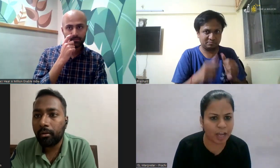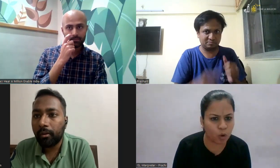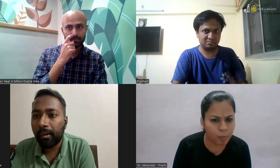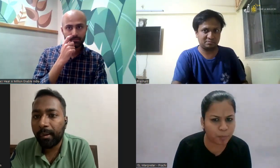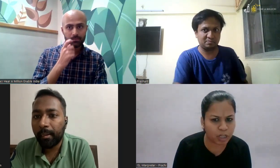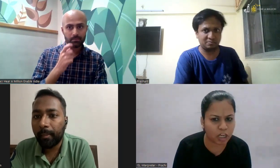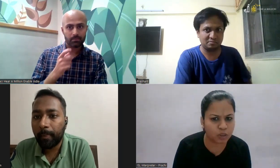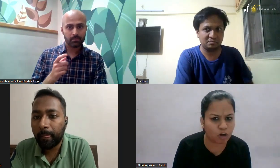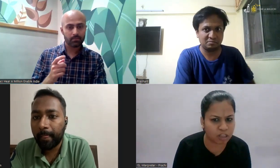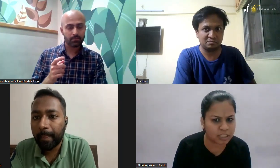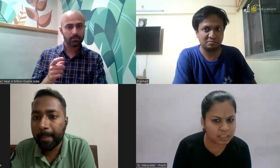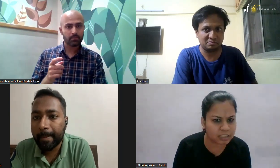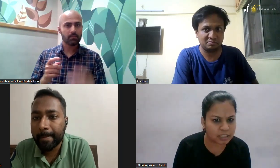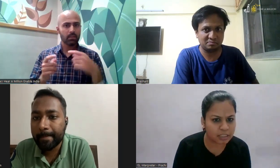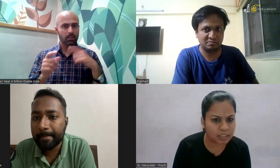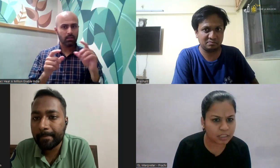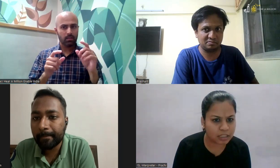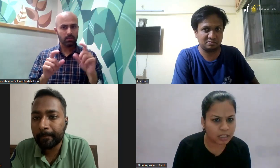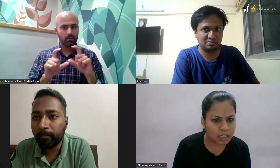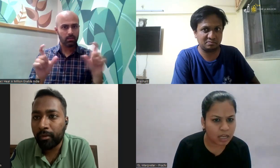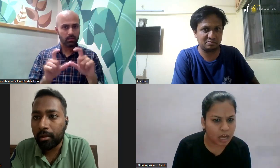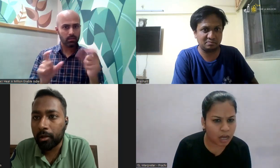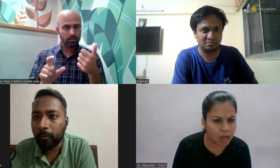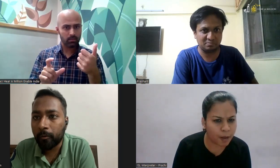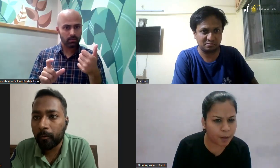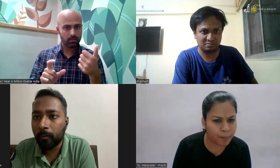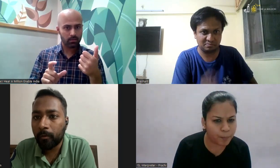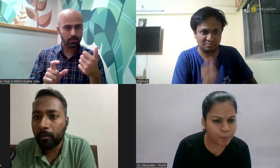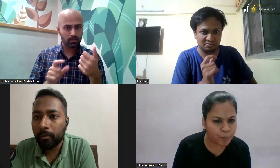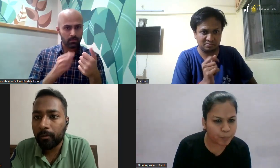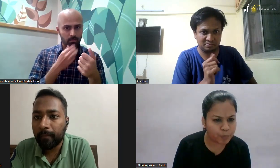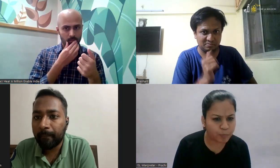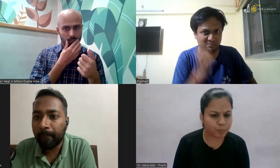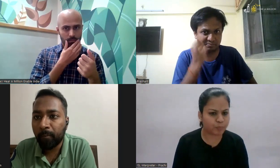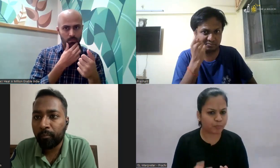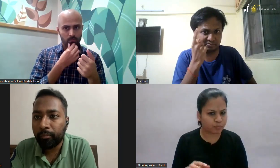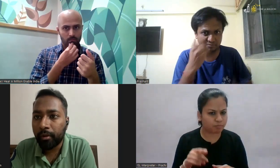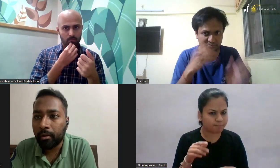So I hope you got it. Hello. Uh,